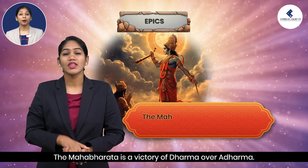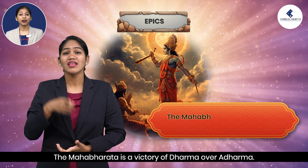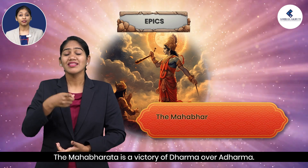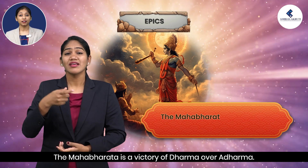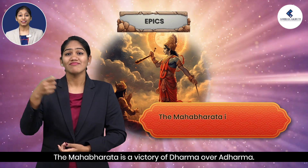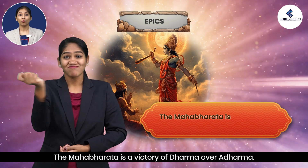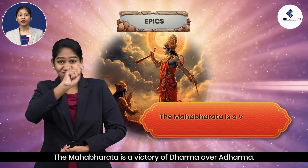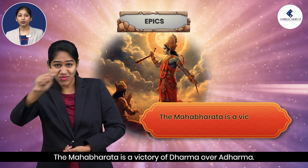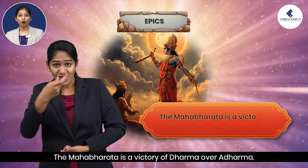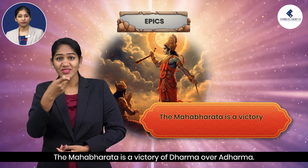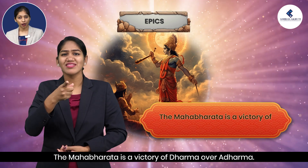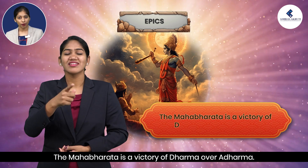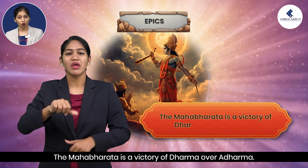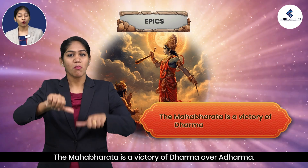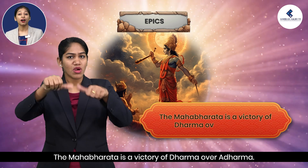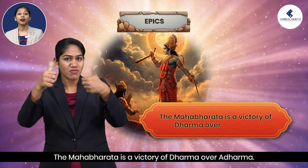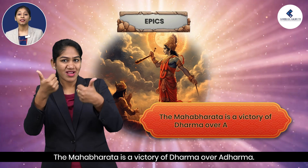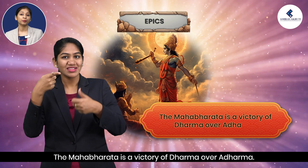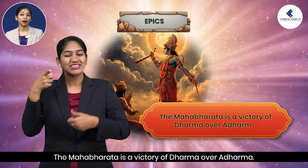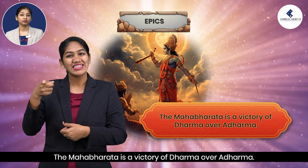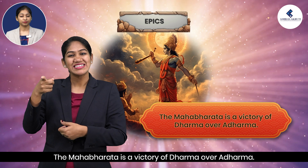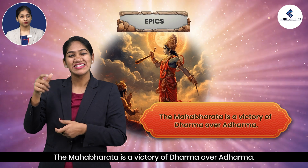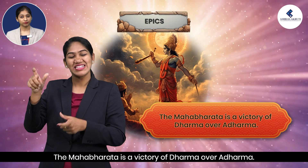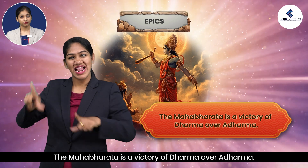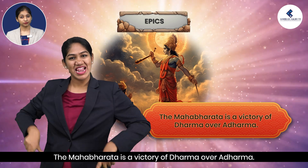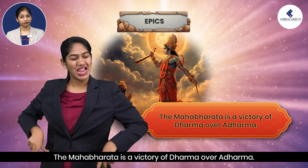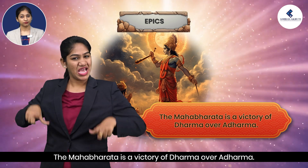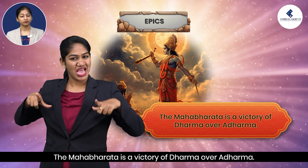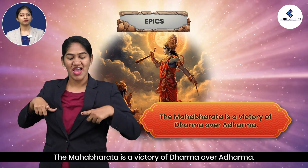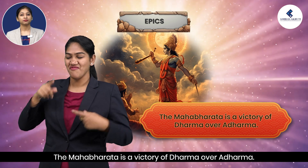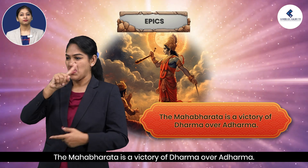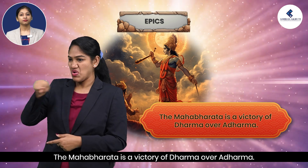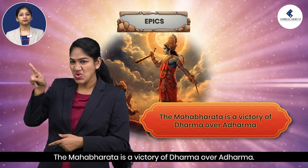The Mahabharata is a victory of Dharma over Adharma.